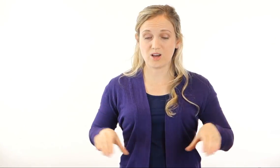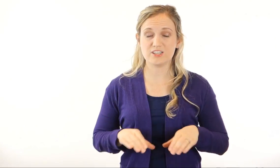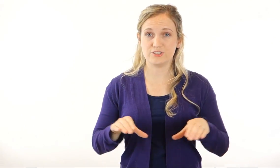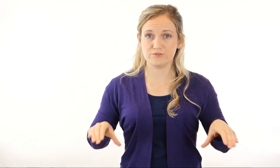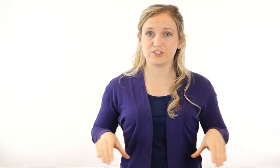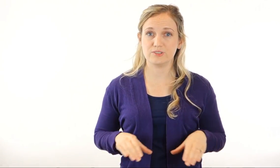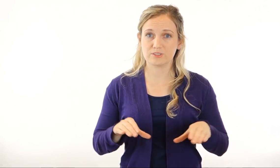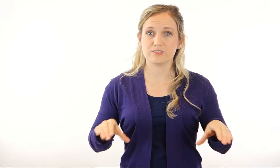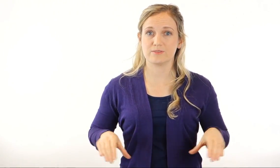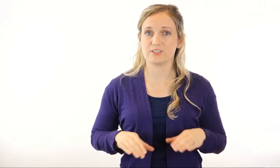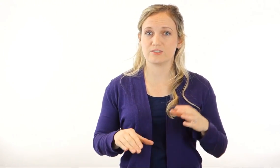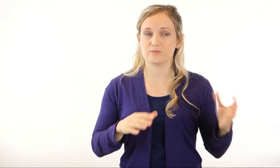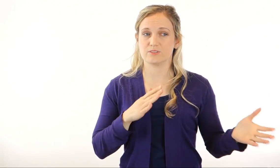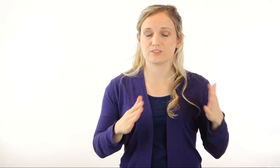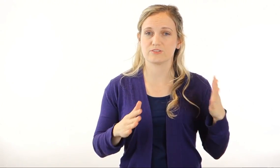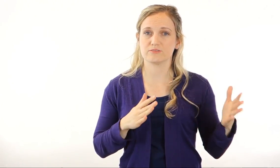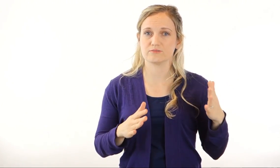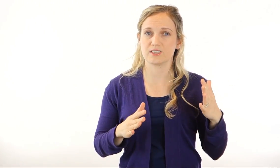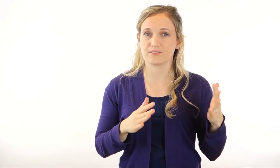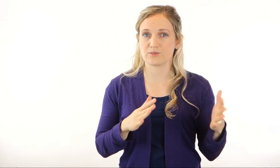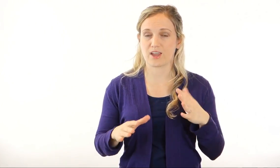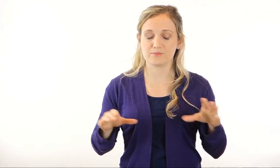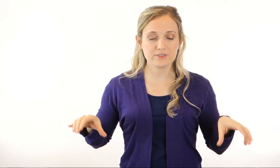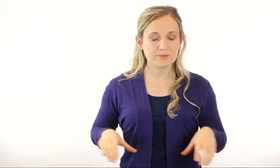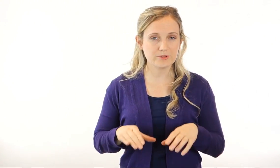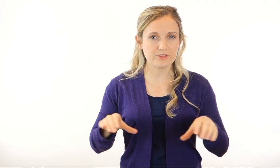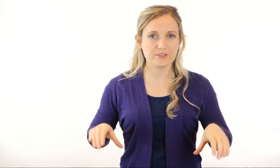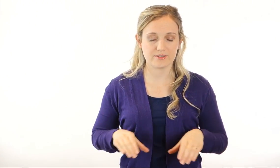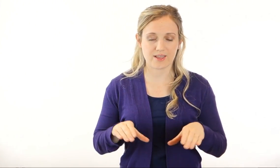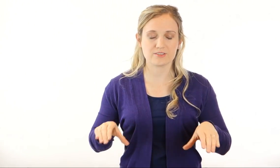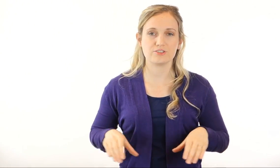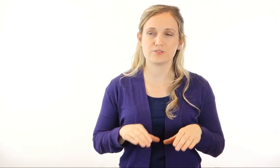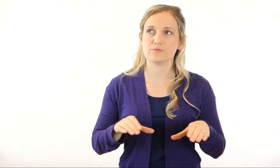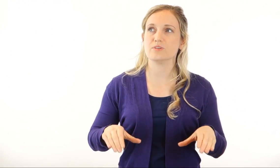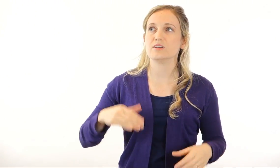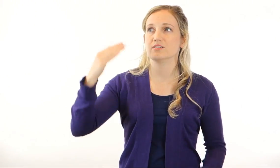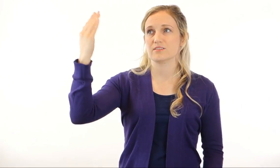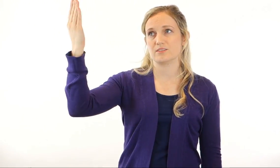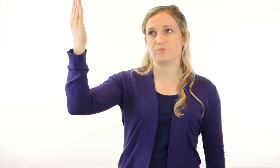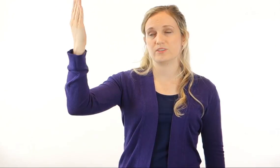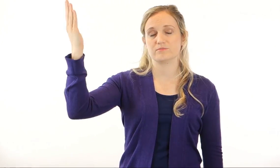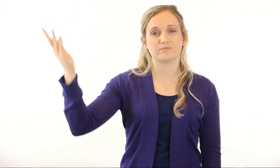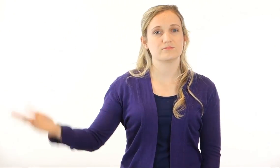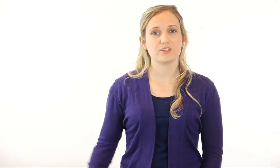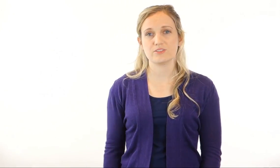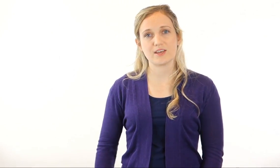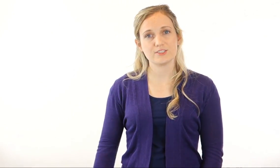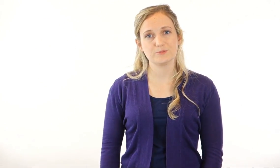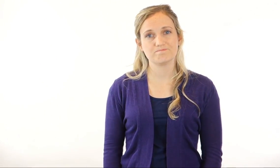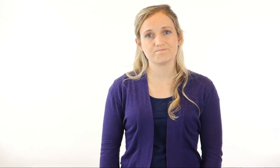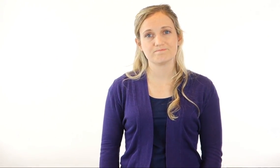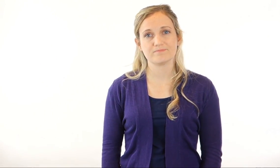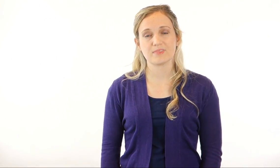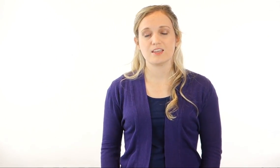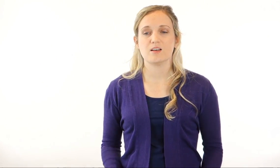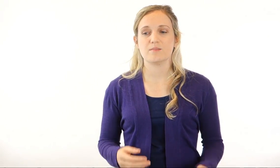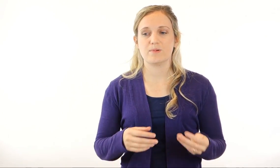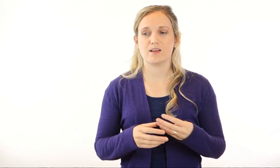want to do, because you want to do a certain like vocabulary word, then that's do his will. You can do that too. But